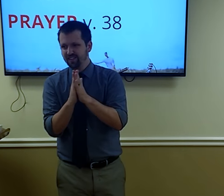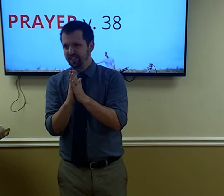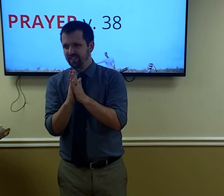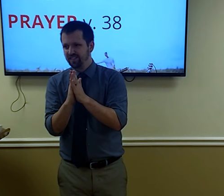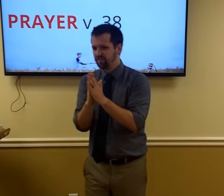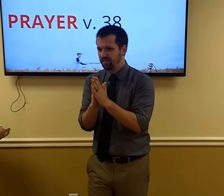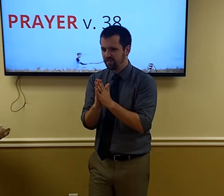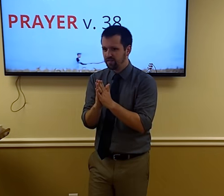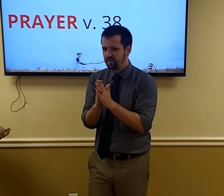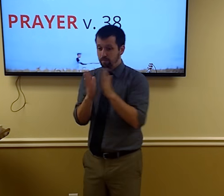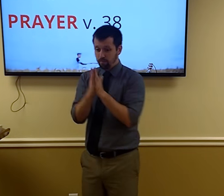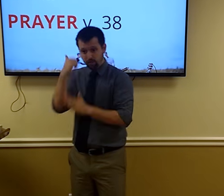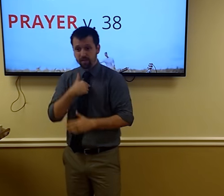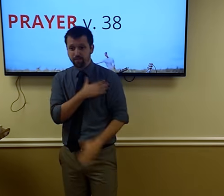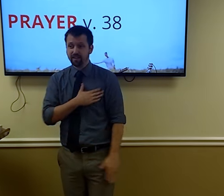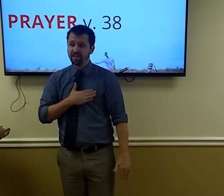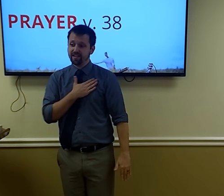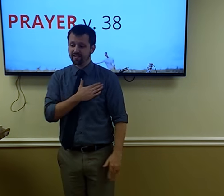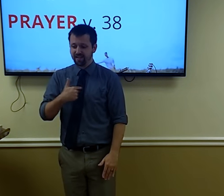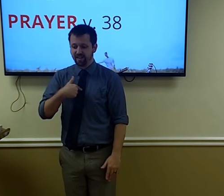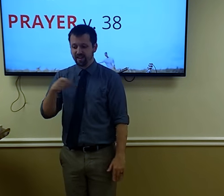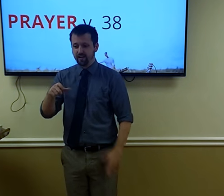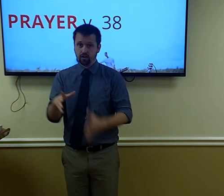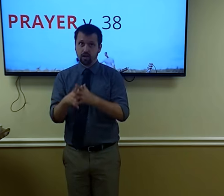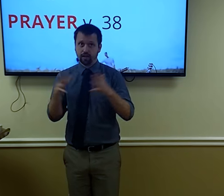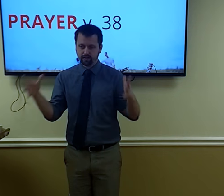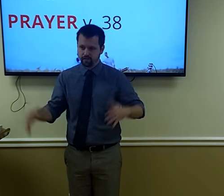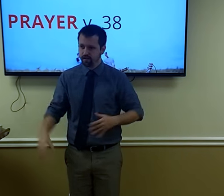So, yeah, prayer for me. We need a lot.